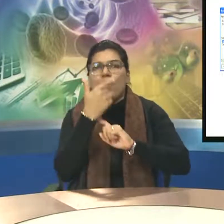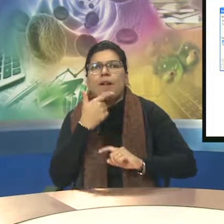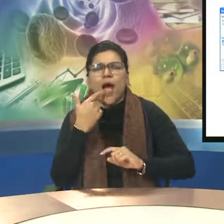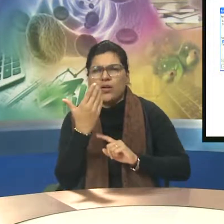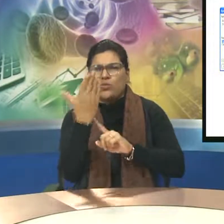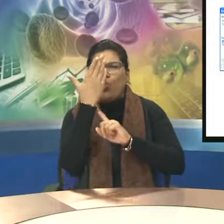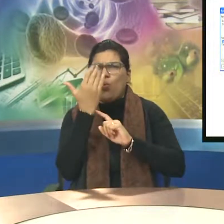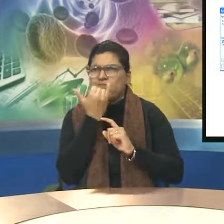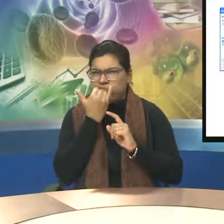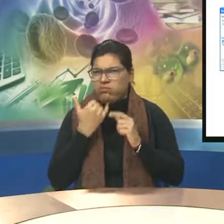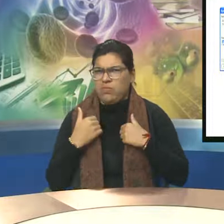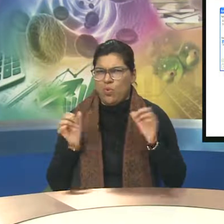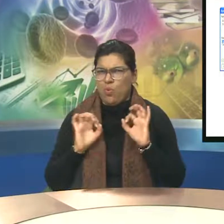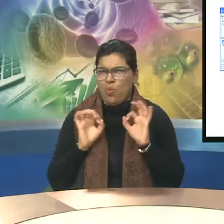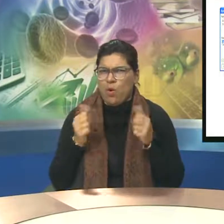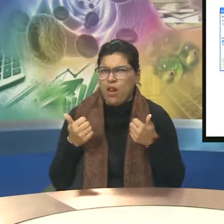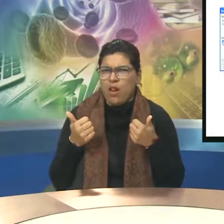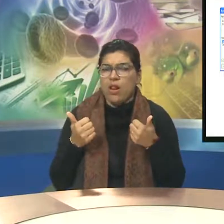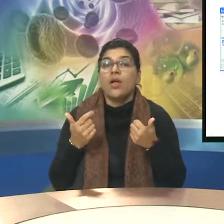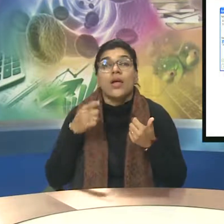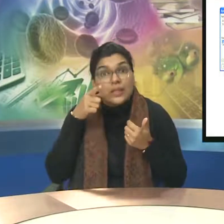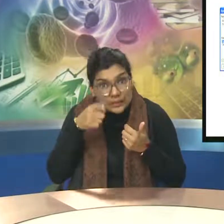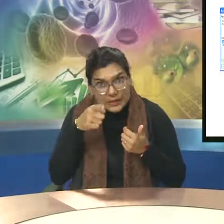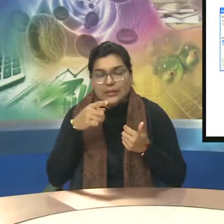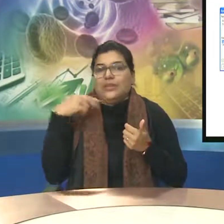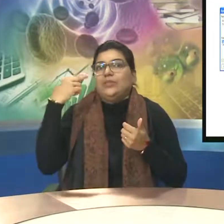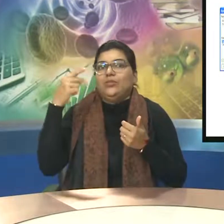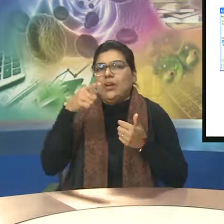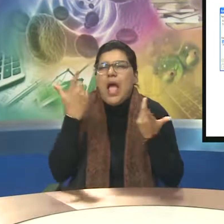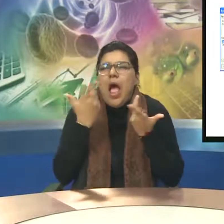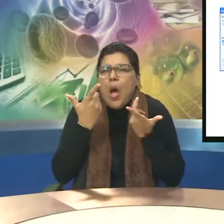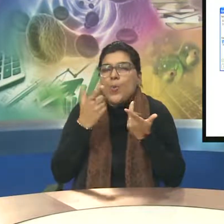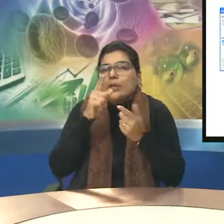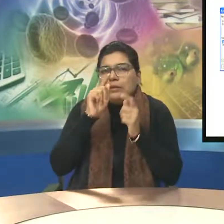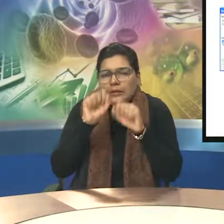and it will not appear as the error again.